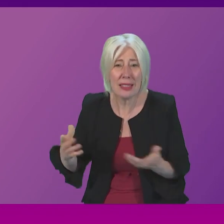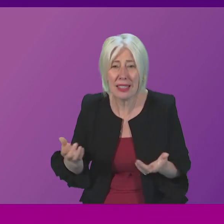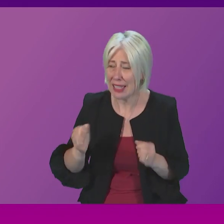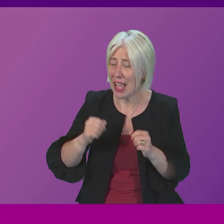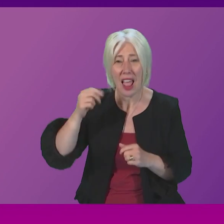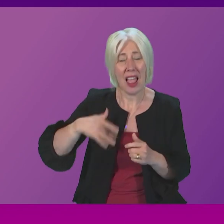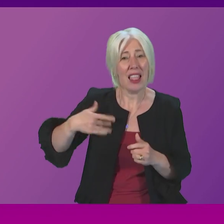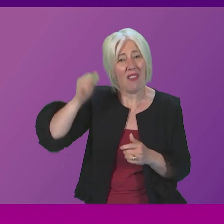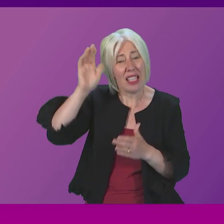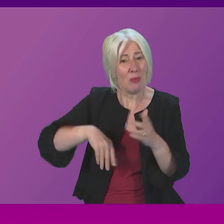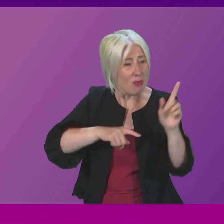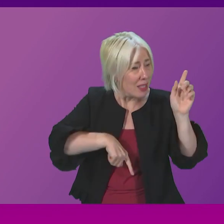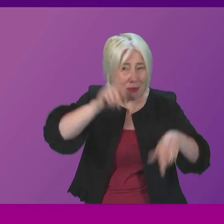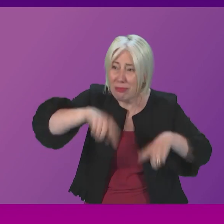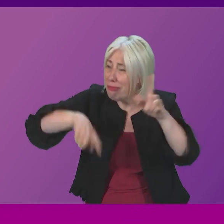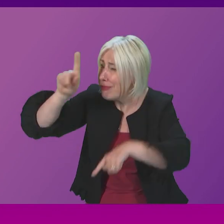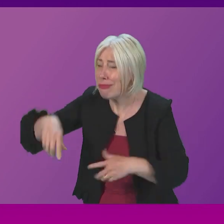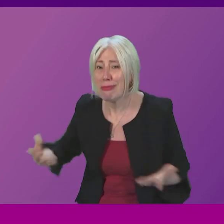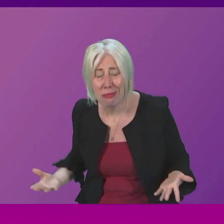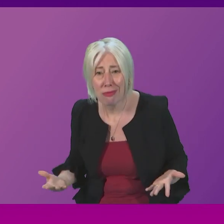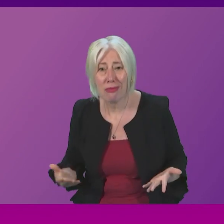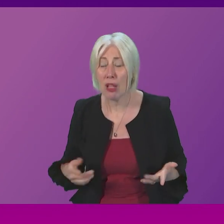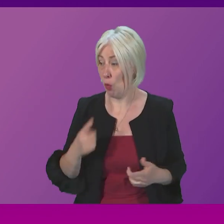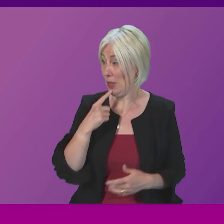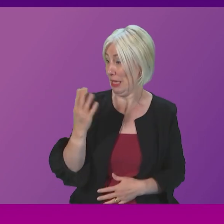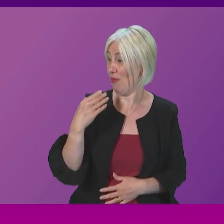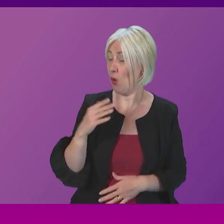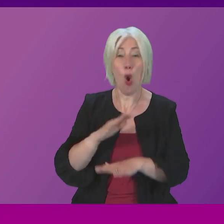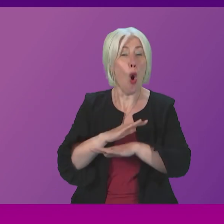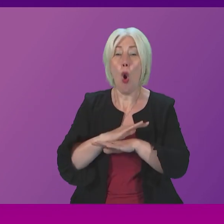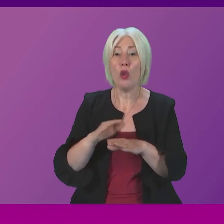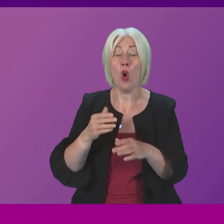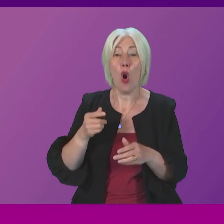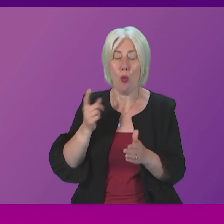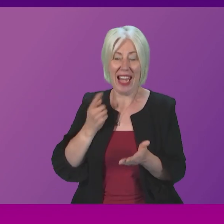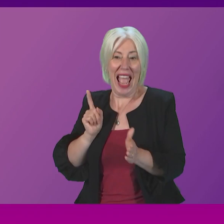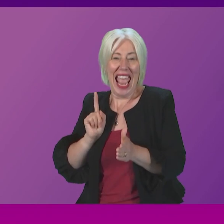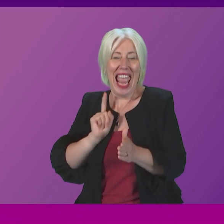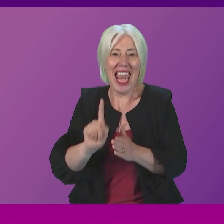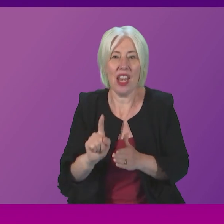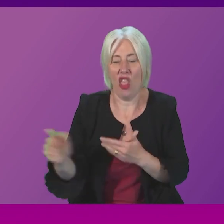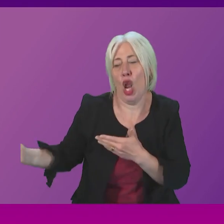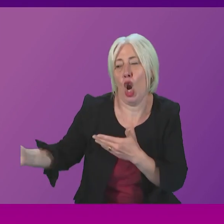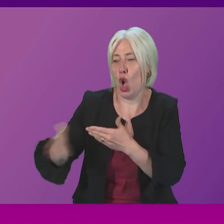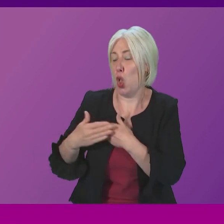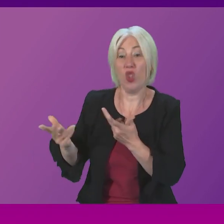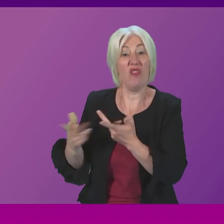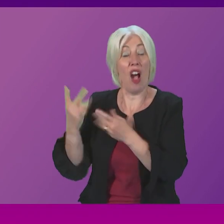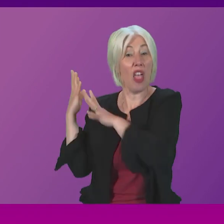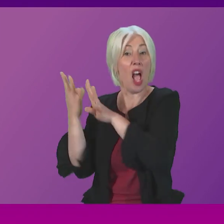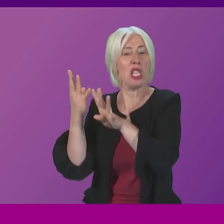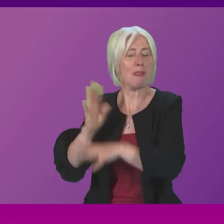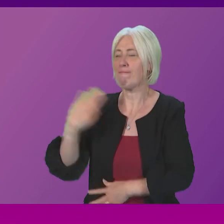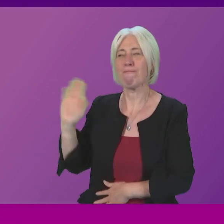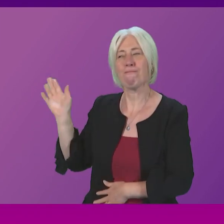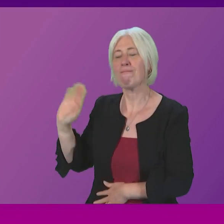life experiences, and what was so well put out earlier is we do not close the door behind us to anybody. To anybody. And that